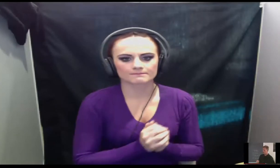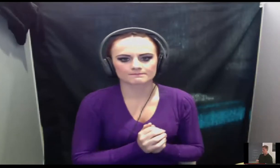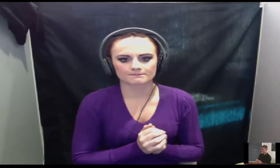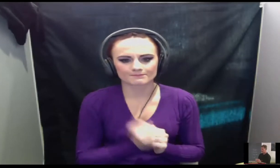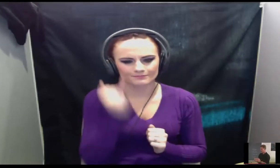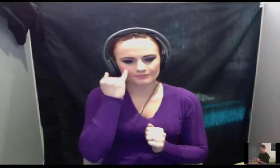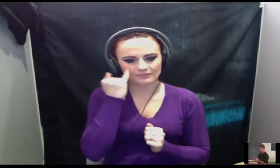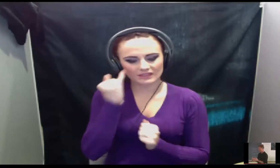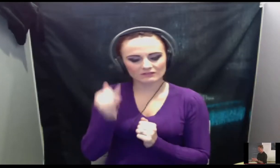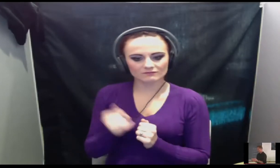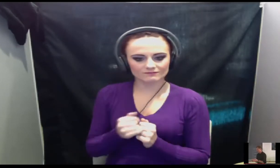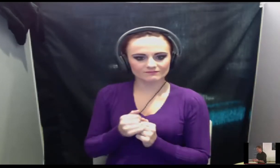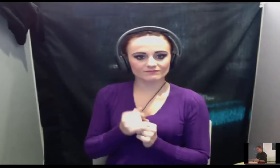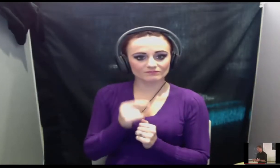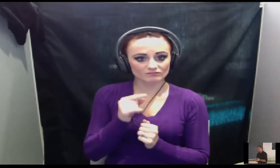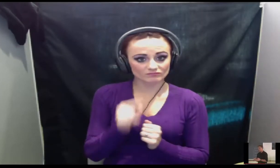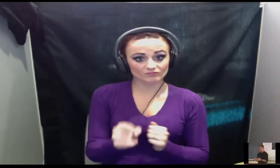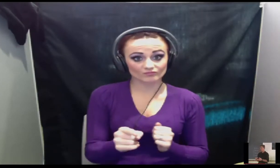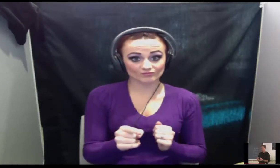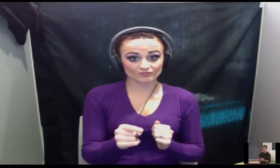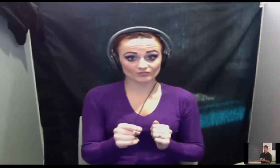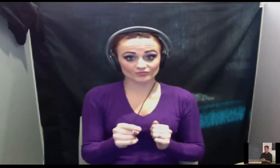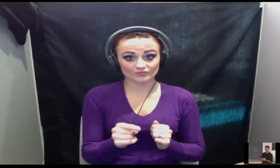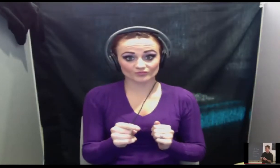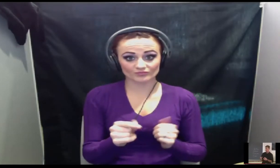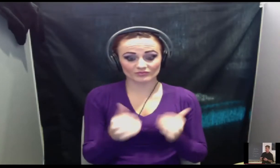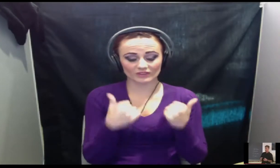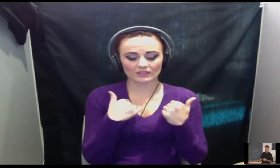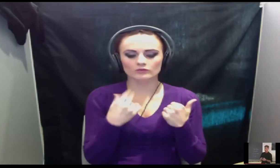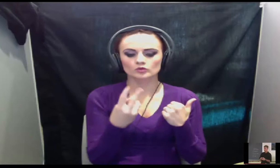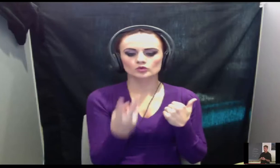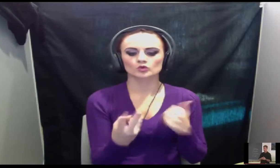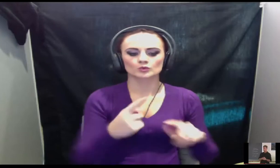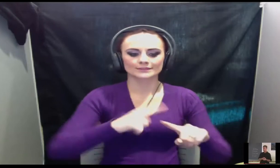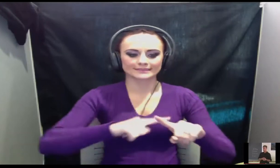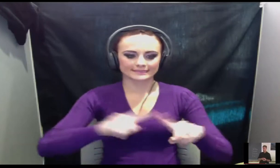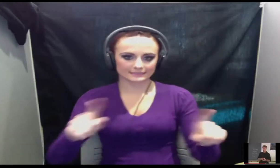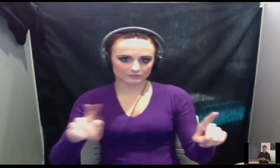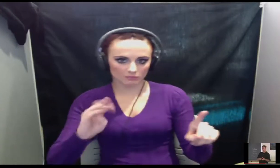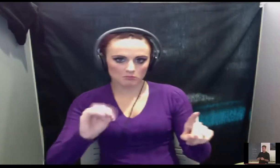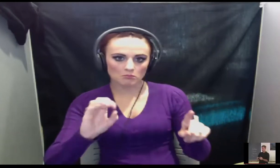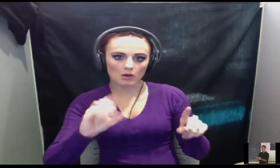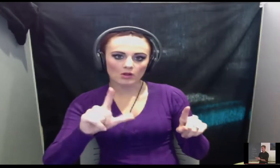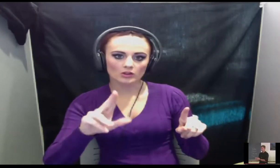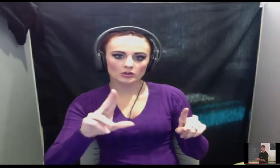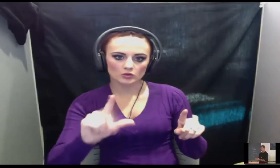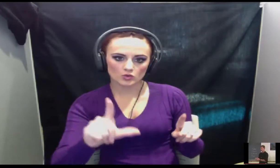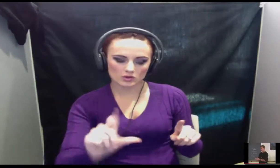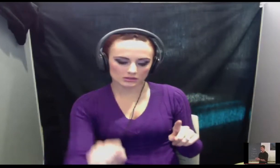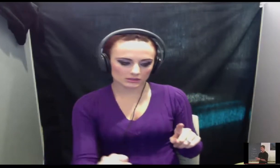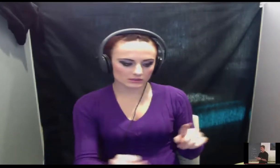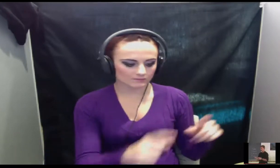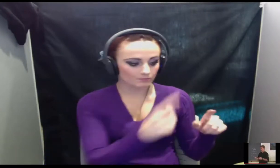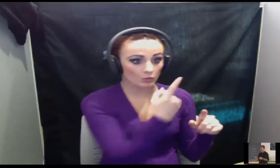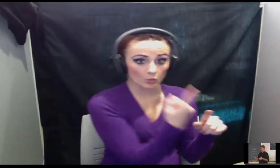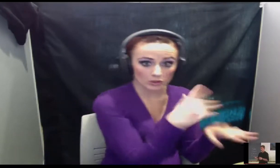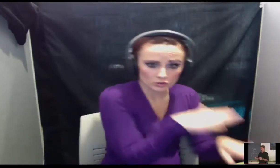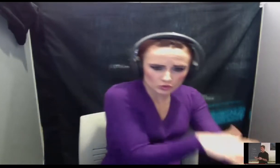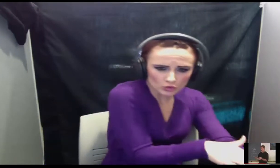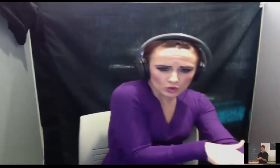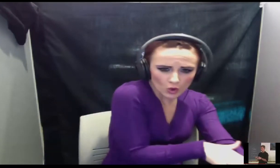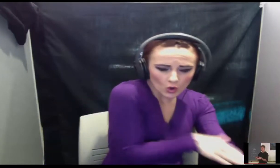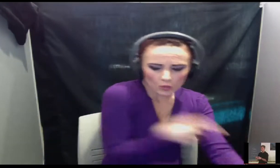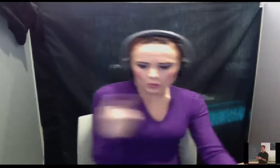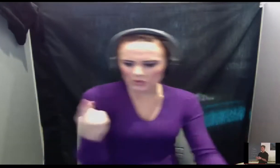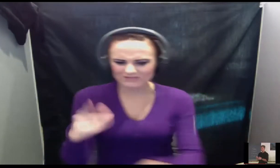If you take two sets of water molecules, one moving very slow, one moving very quickly, the